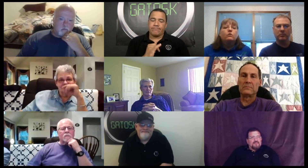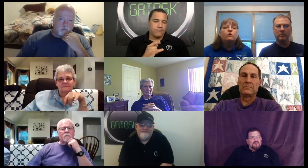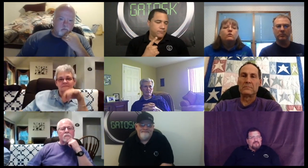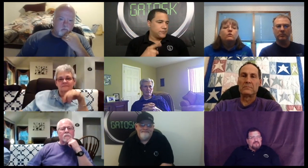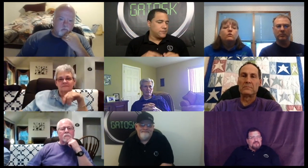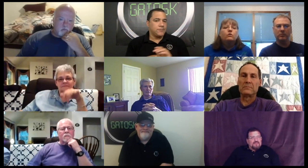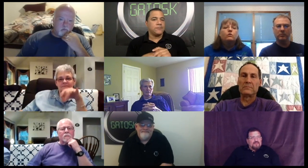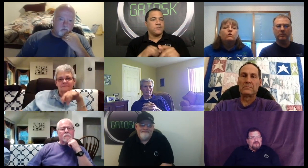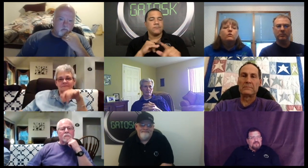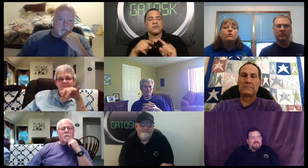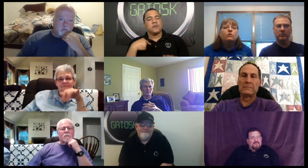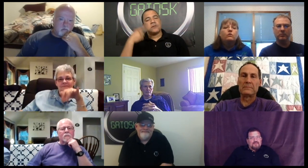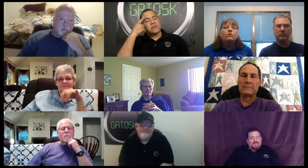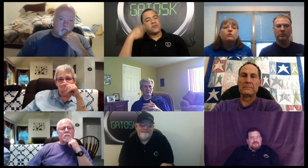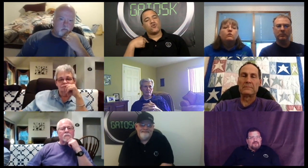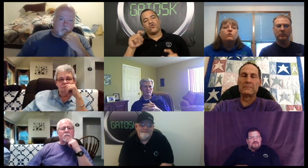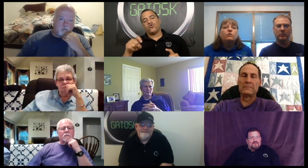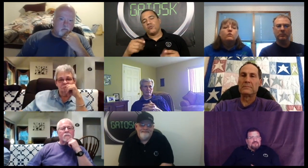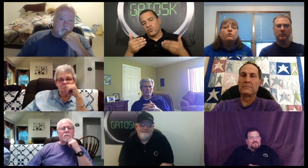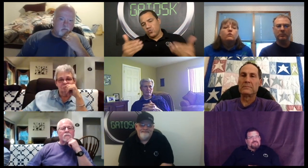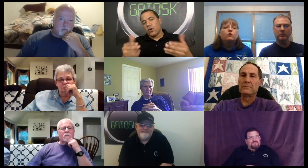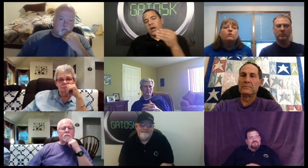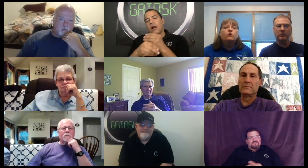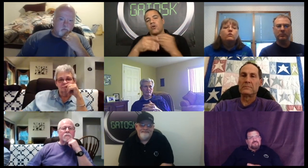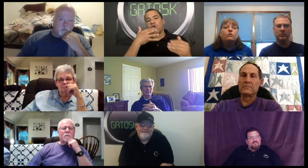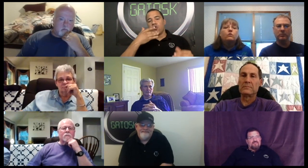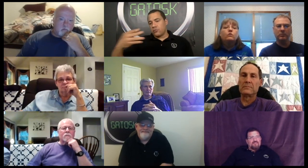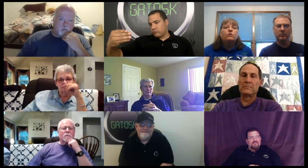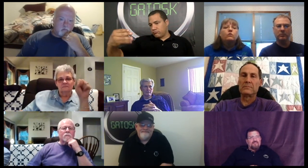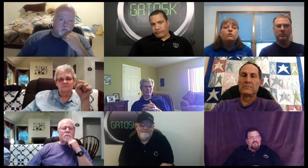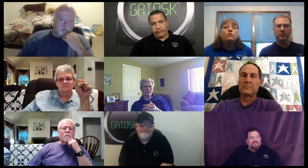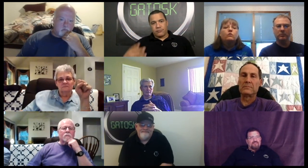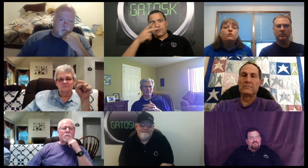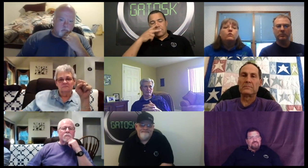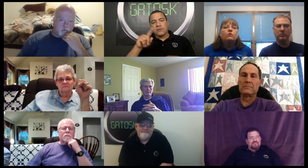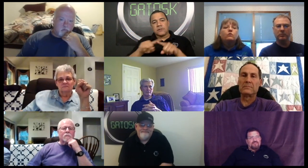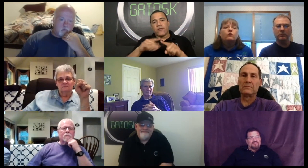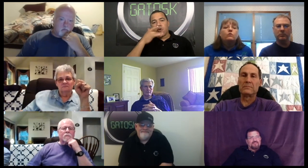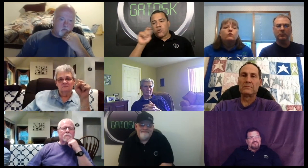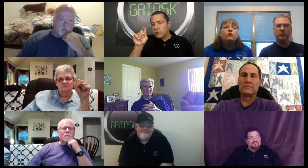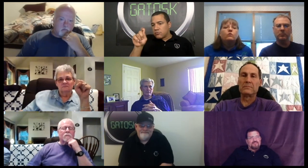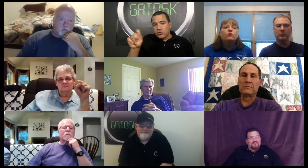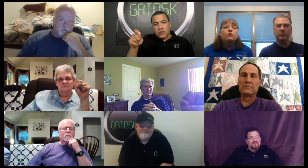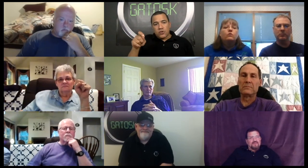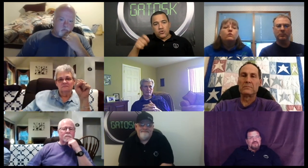shirts. So we're limited on which display colors we have. But I think I should go ahead and add a color, just like a